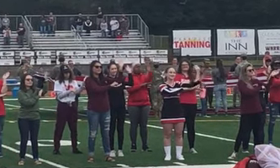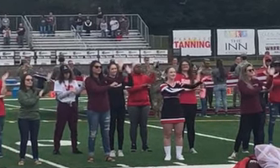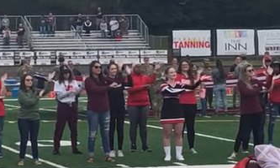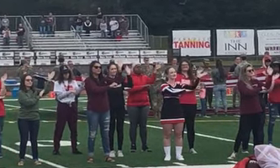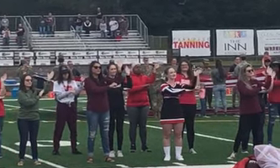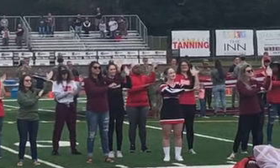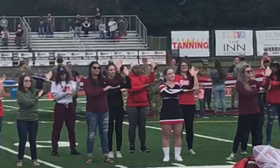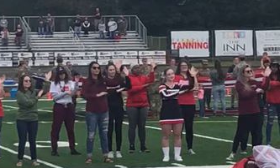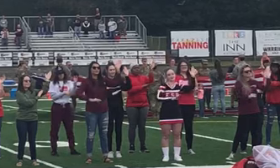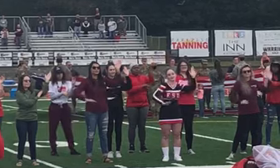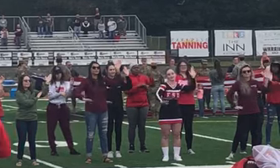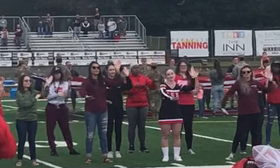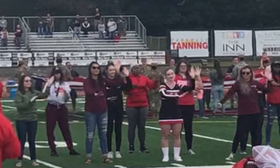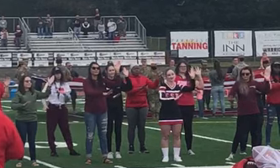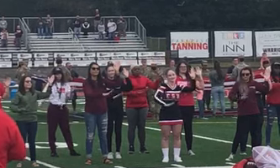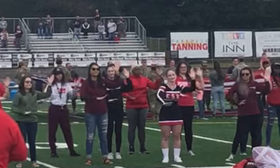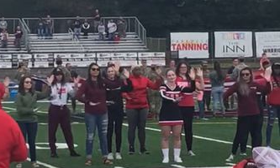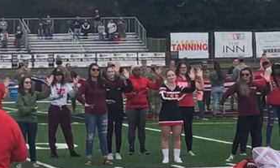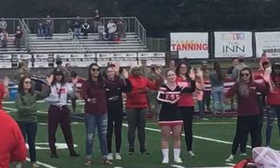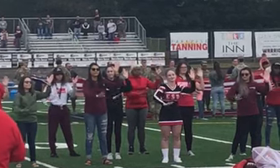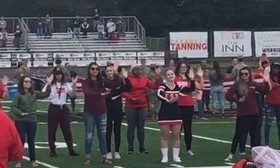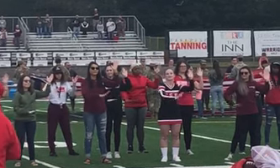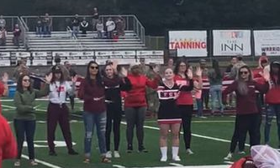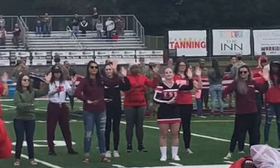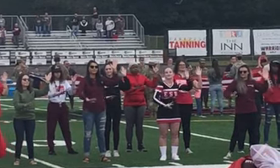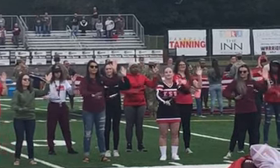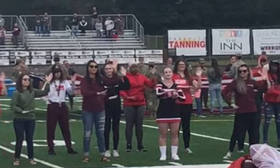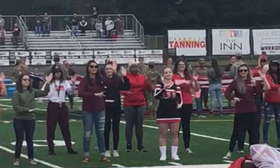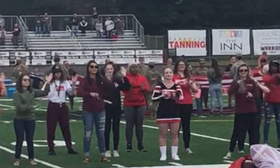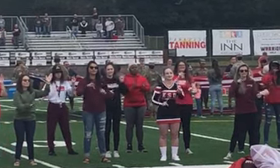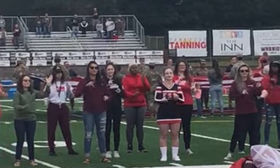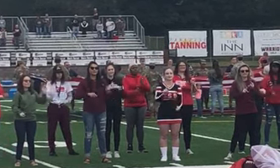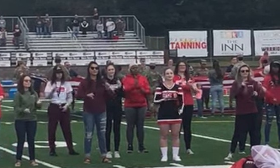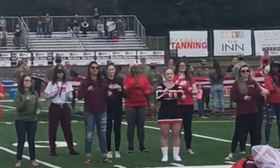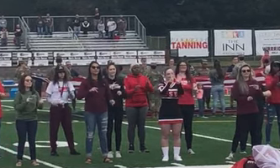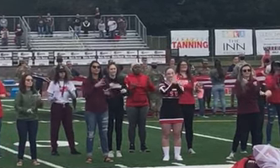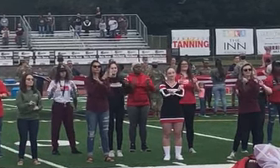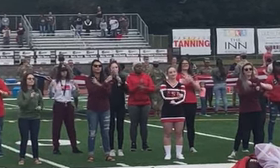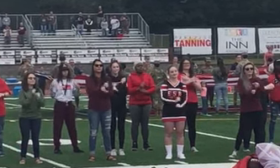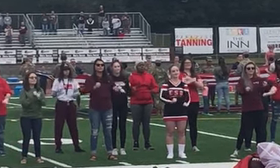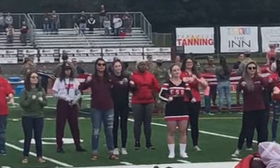O'er the land of the free